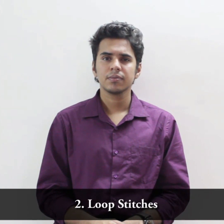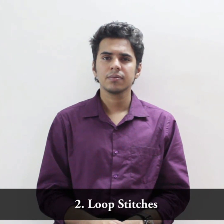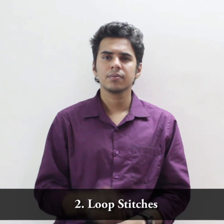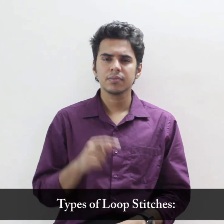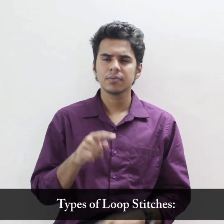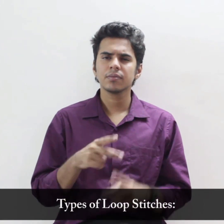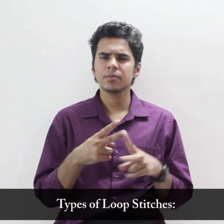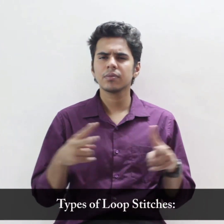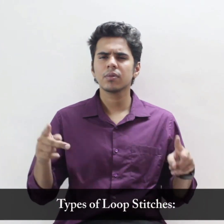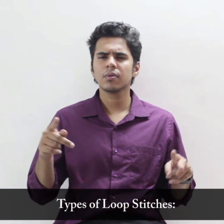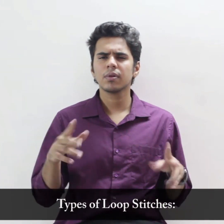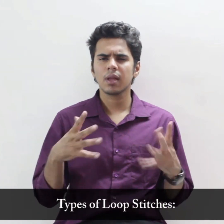Types of loop stitches.